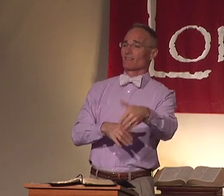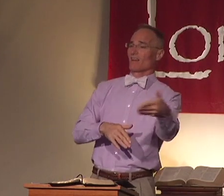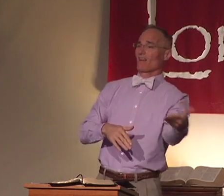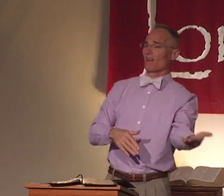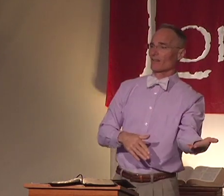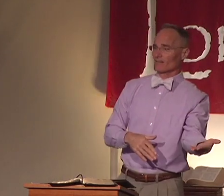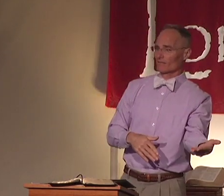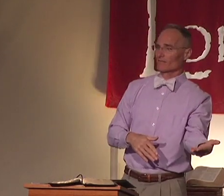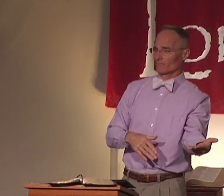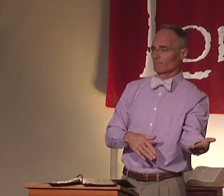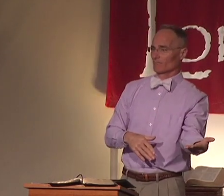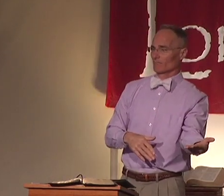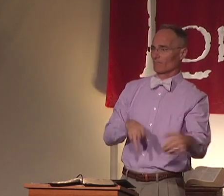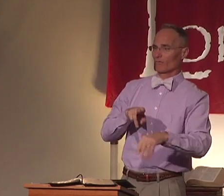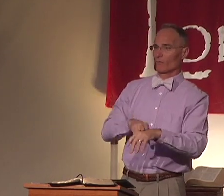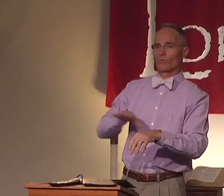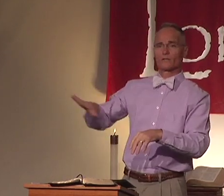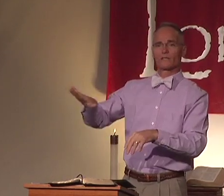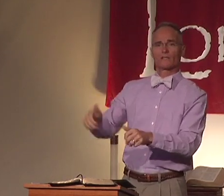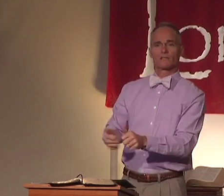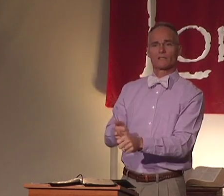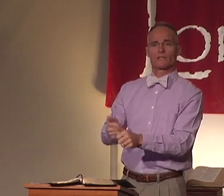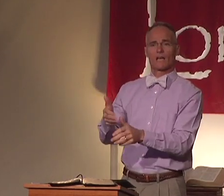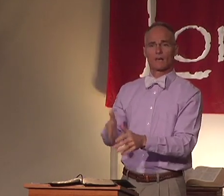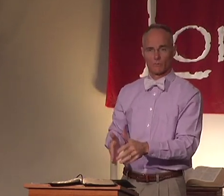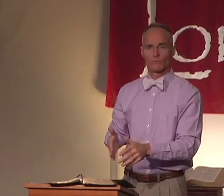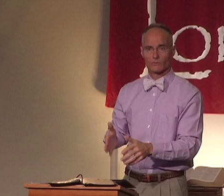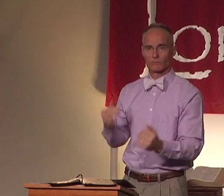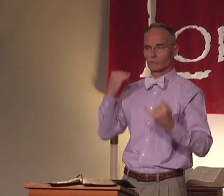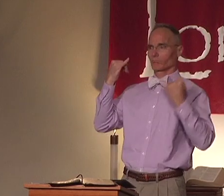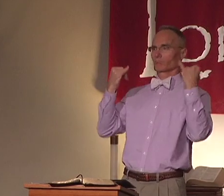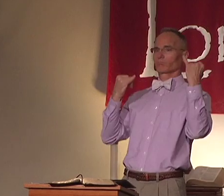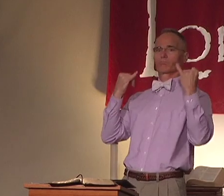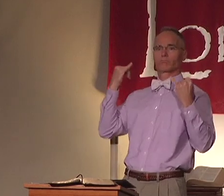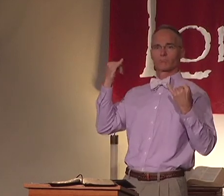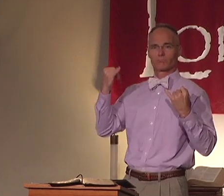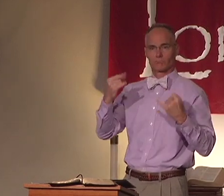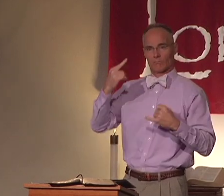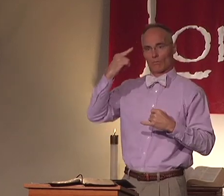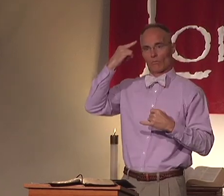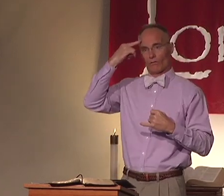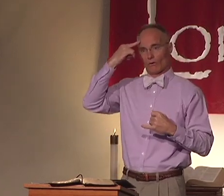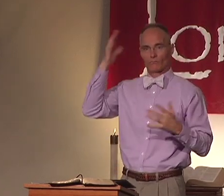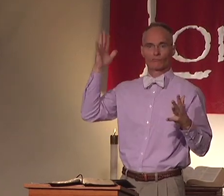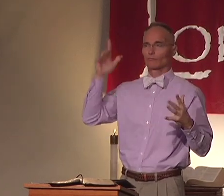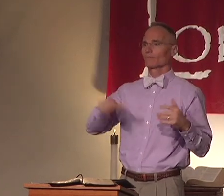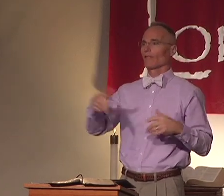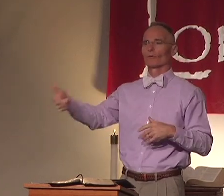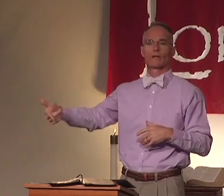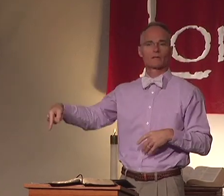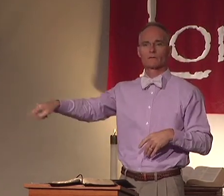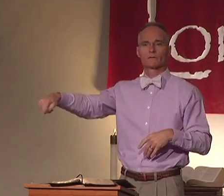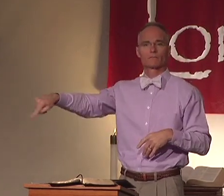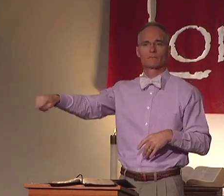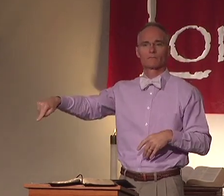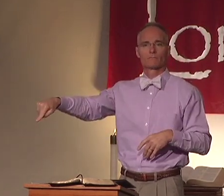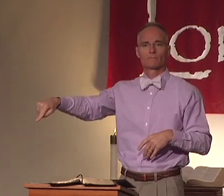And after Jesus had died, of course, his disciples were thinking that they were